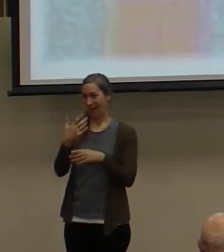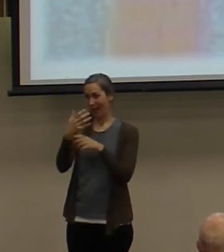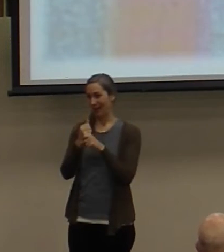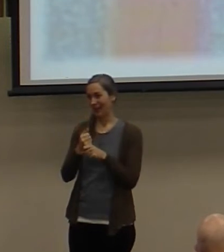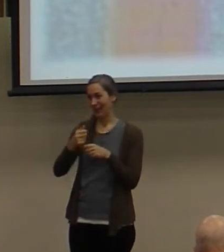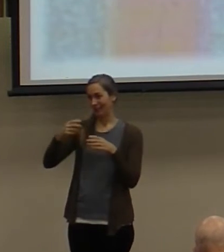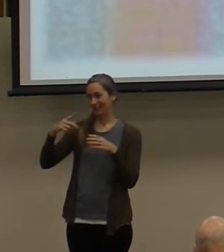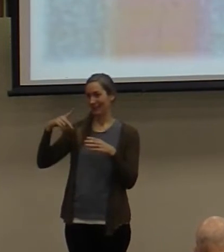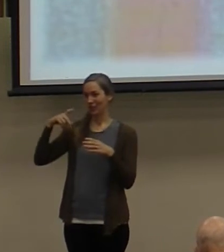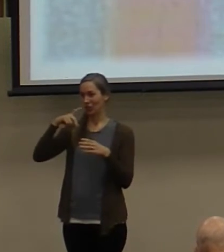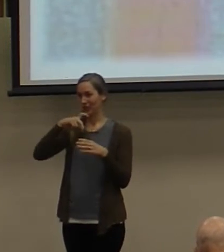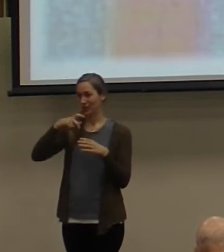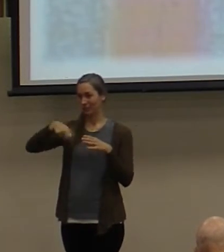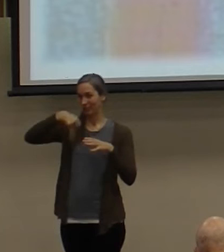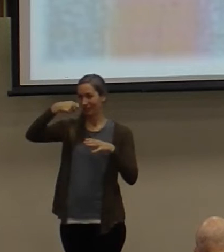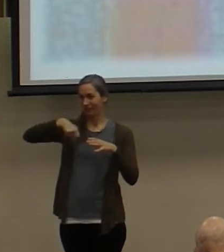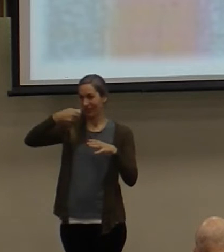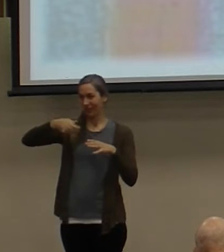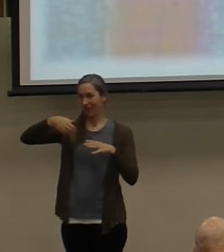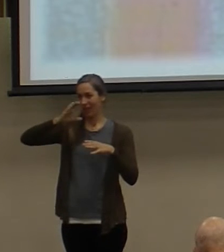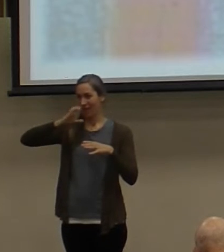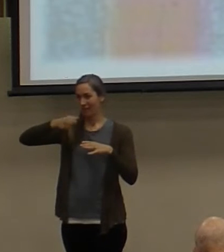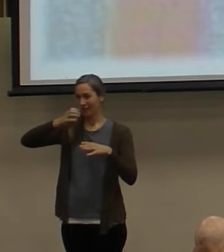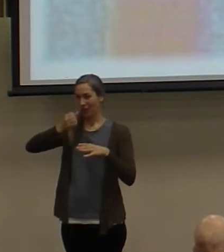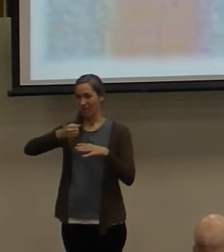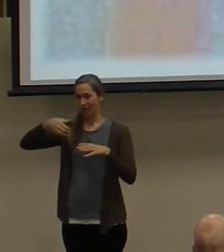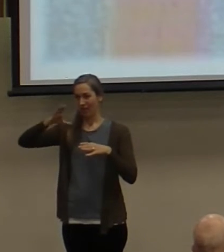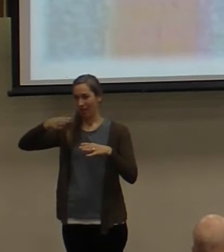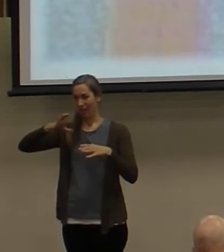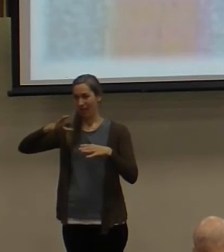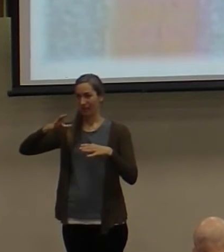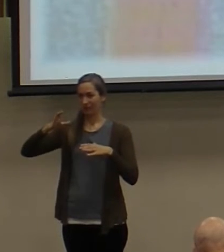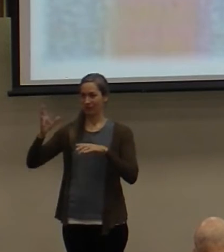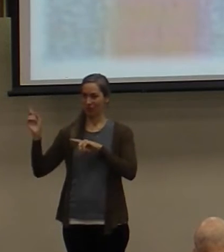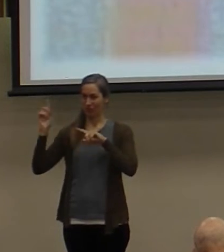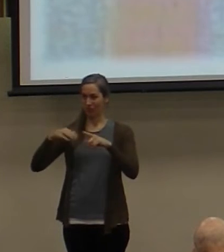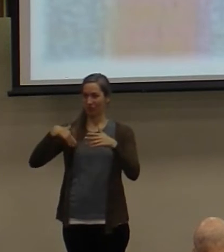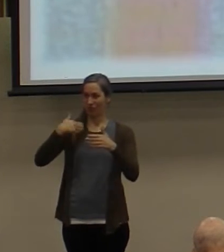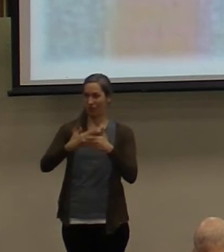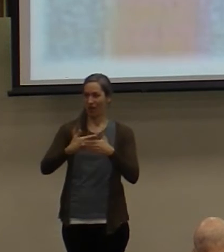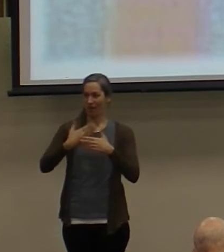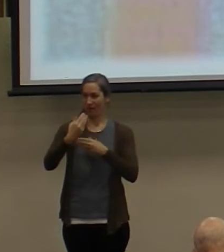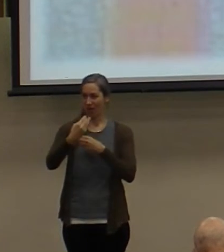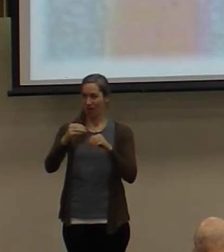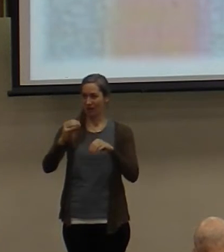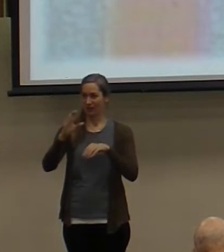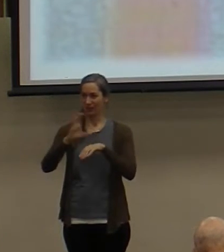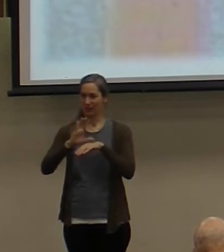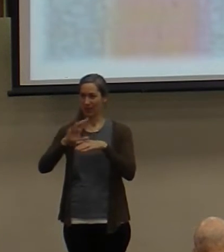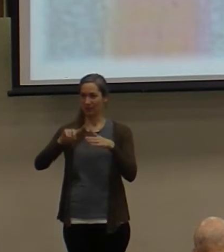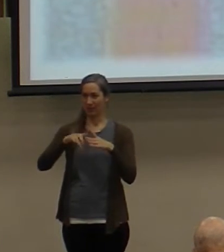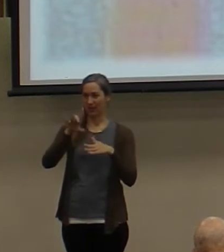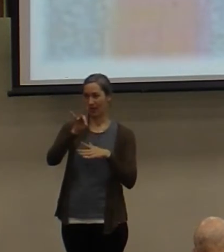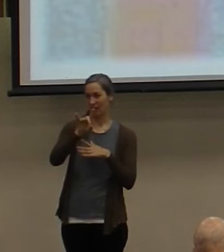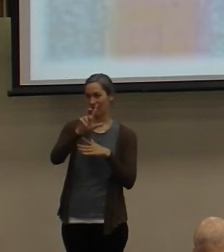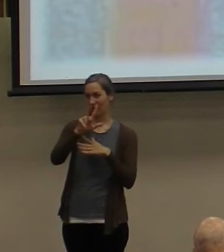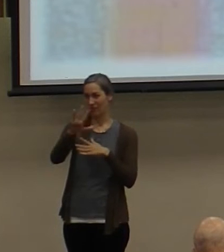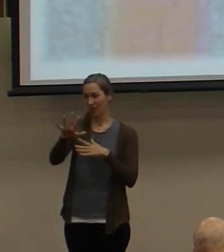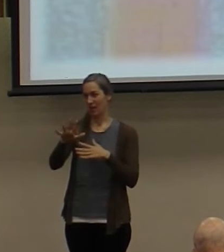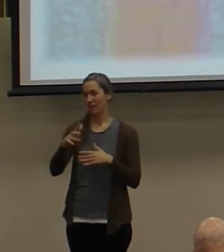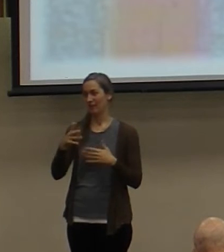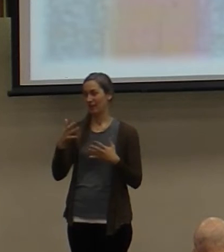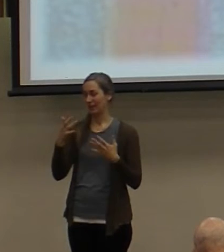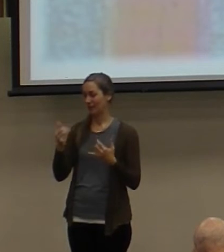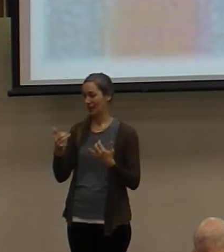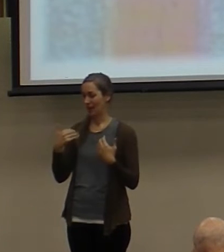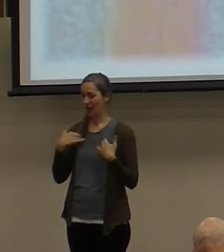and I'm here. And try to be here at the office, and chapel starts at 8:35, and so you've got maybe some responsibilities like I have today,